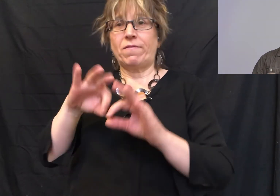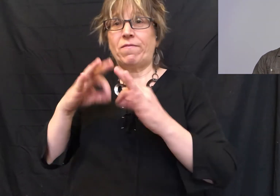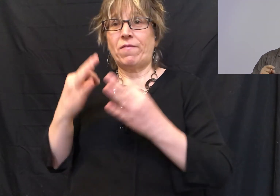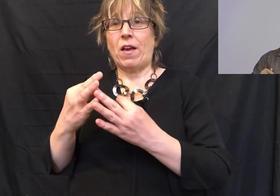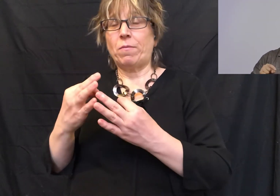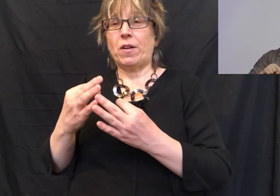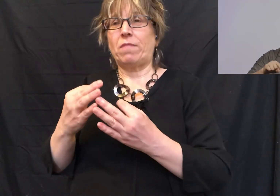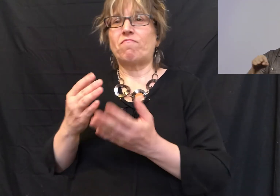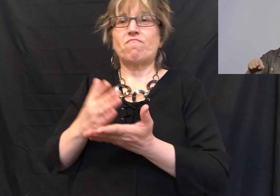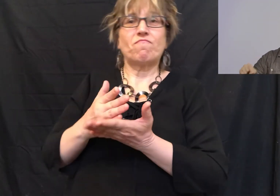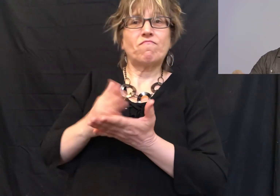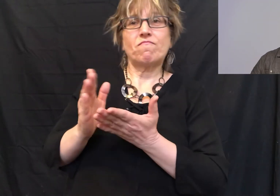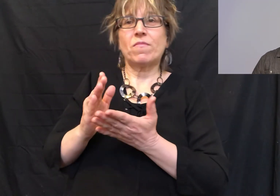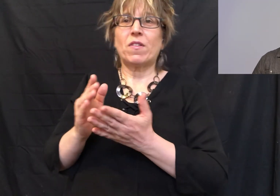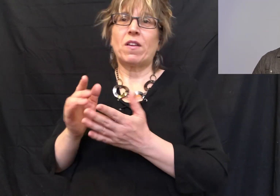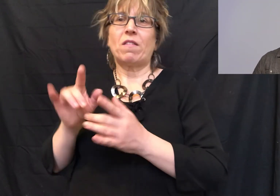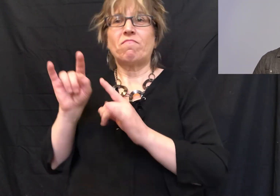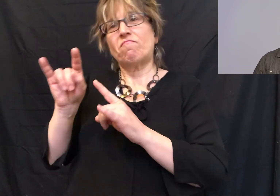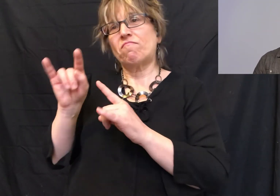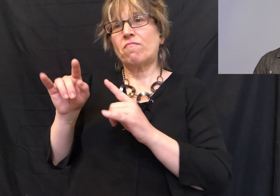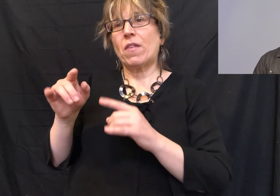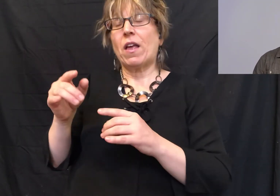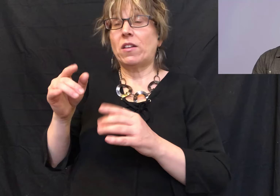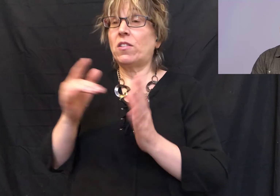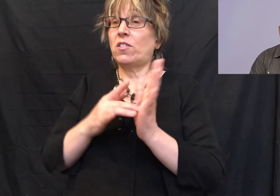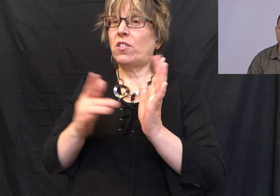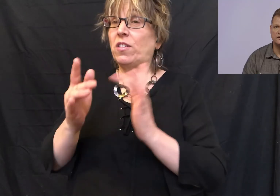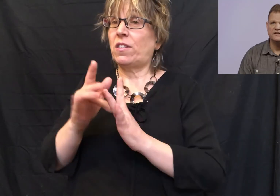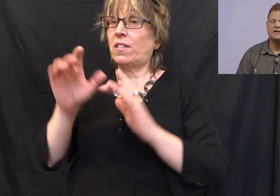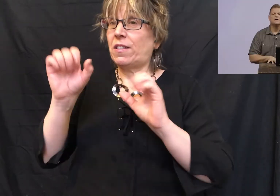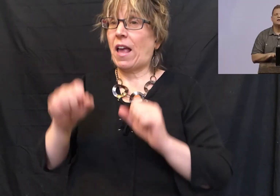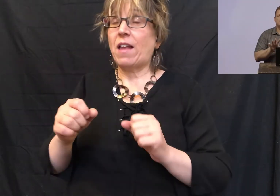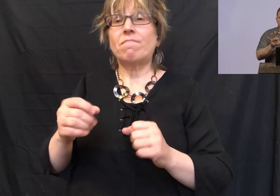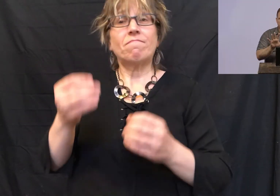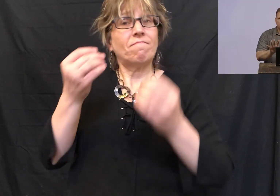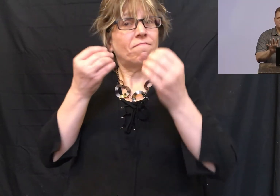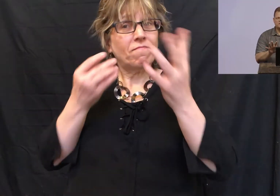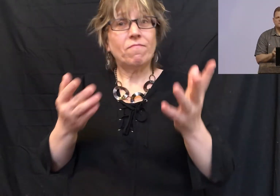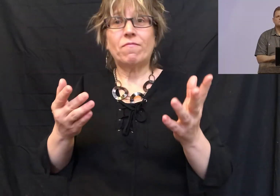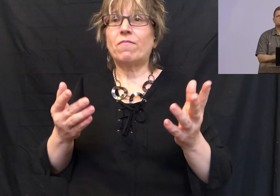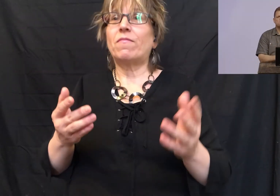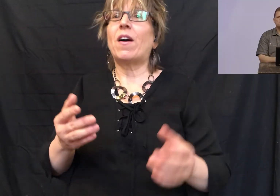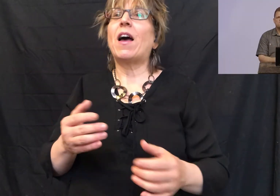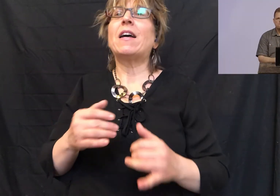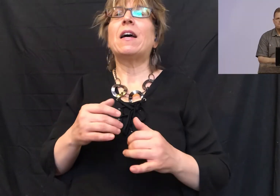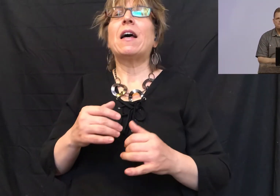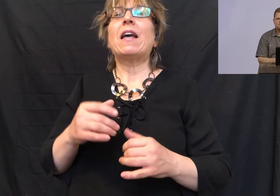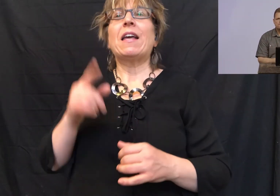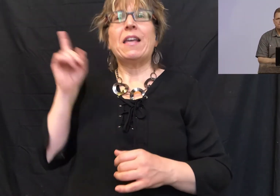abandonment. Jesus looks at whatever it is that we are going through, and he can say to us, literally, me too.